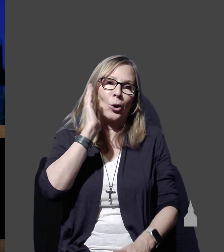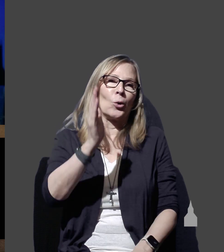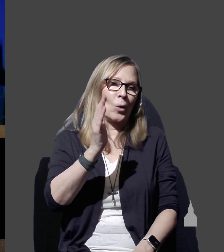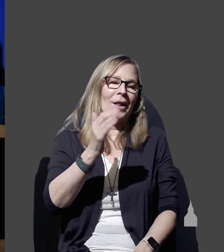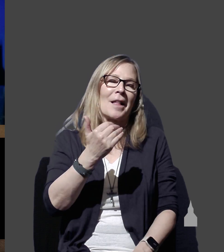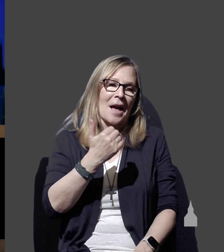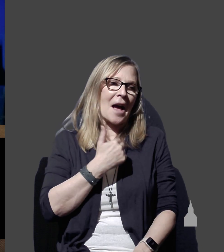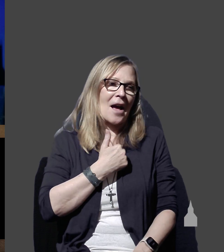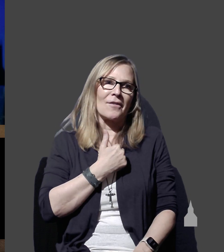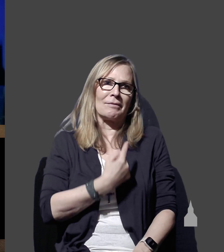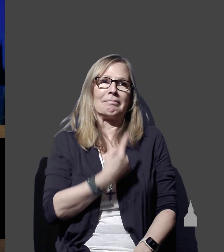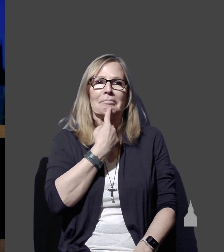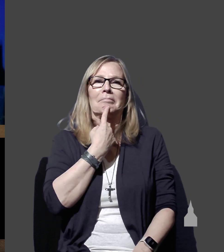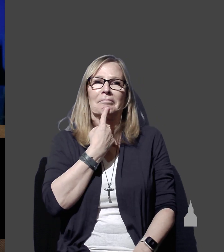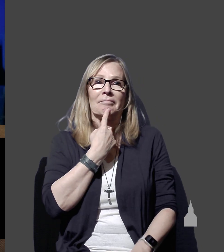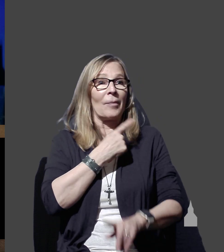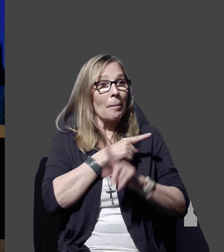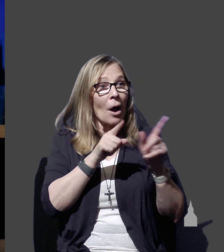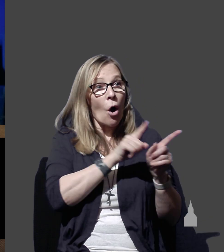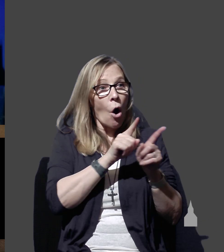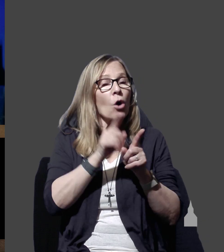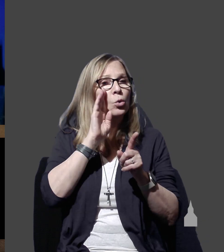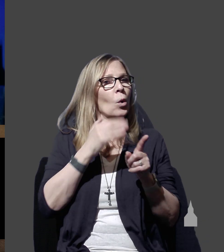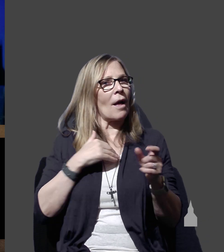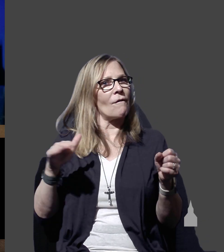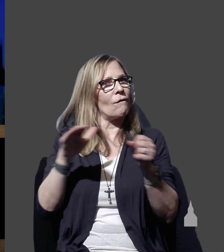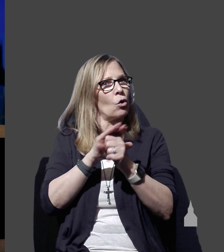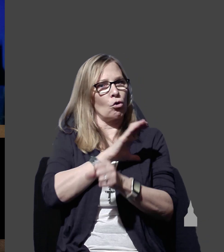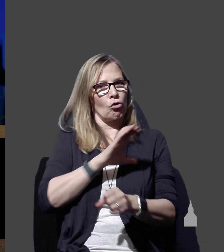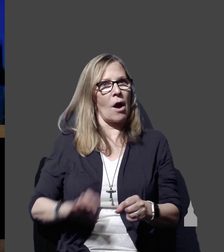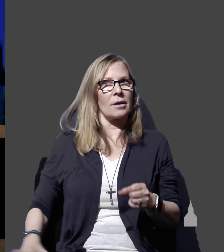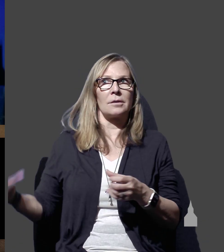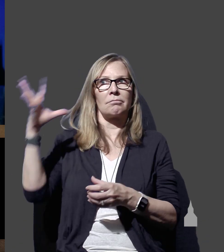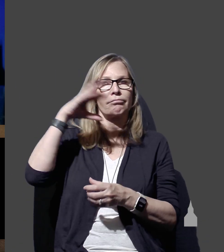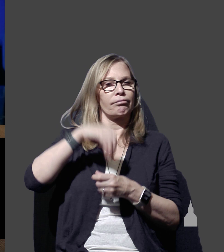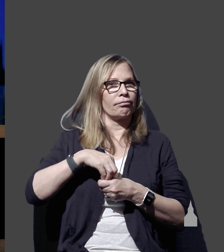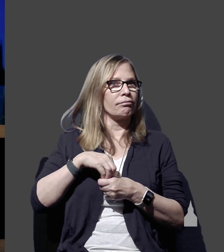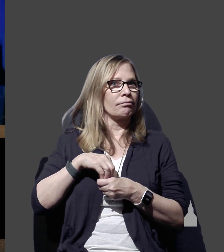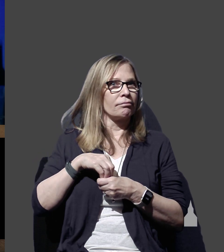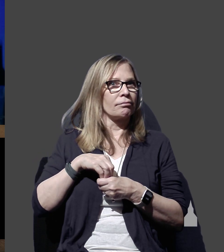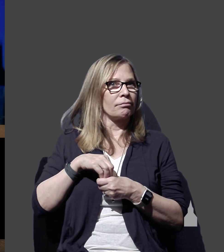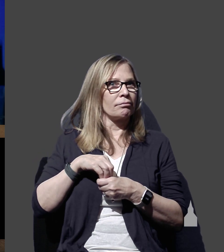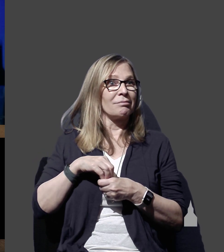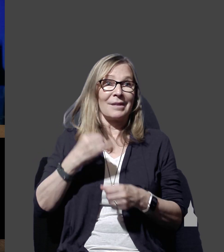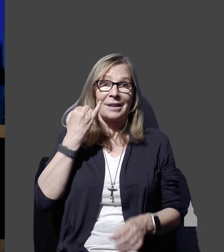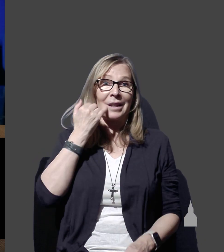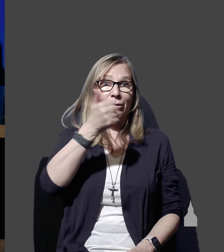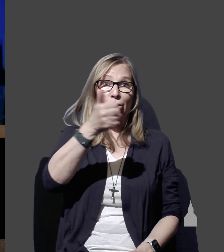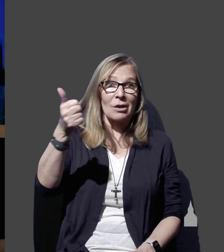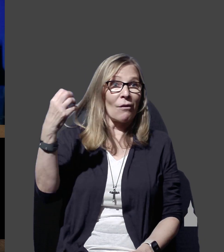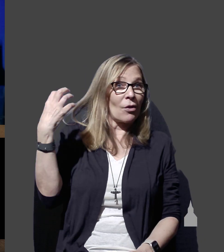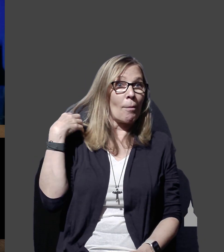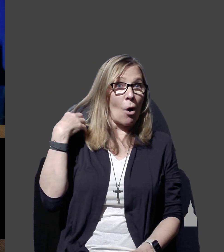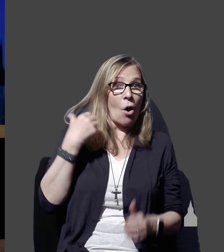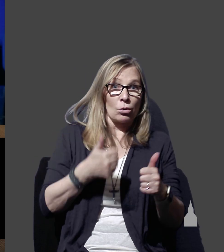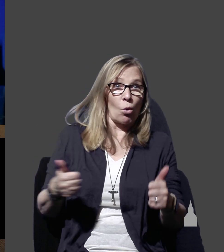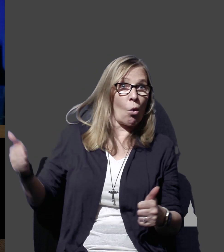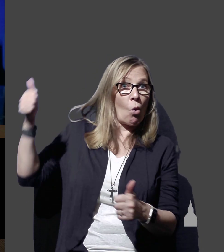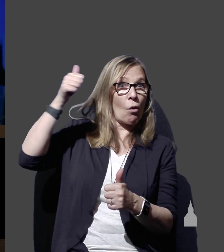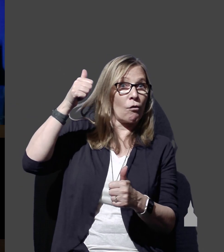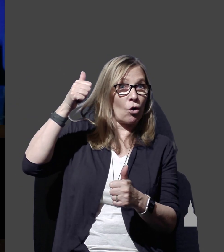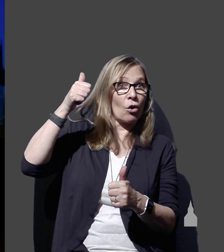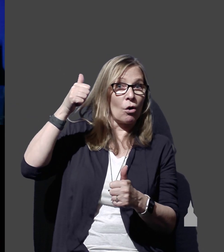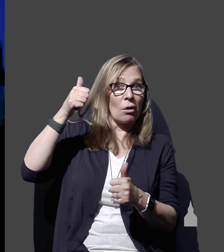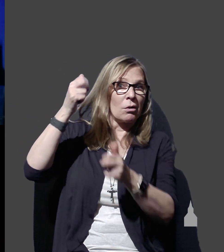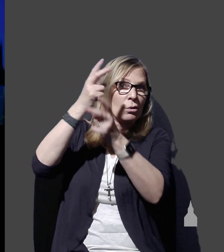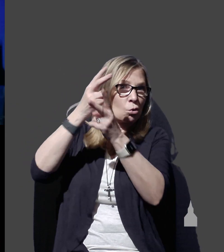will also have the fullness of Christ. If you're the master over others as an employer,